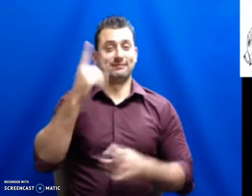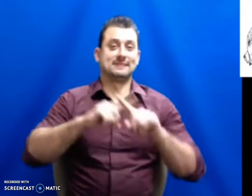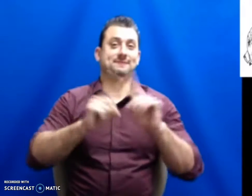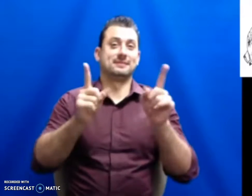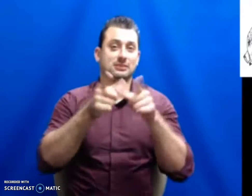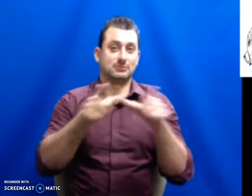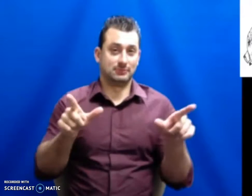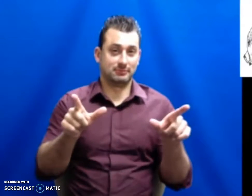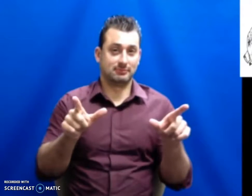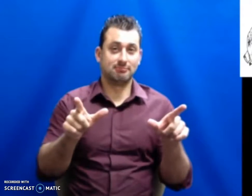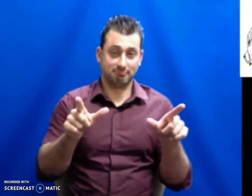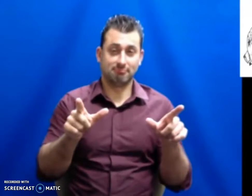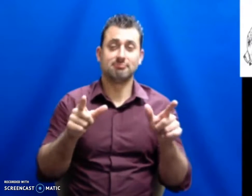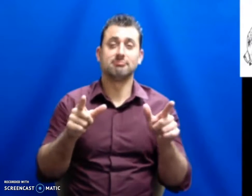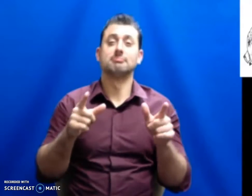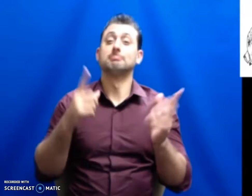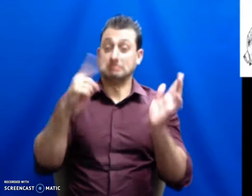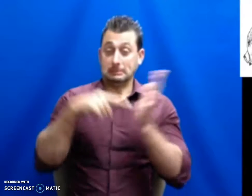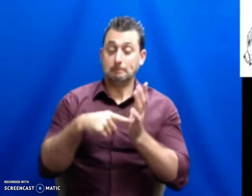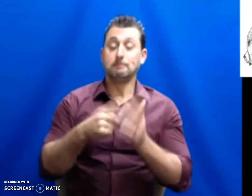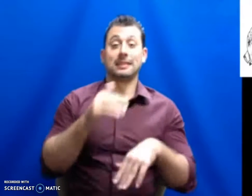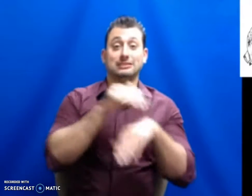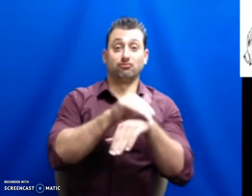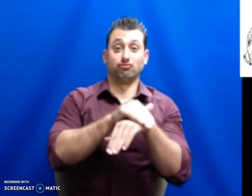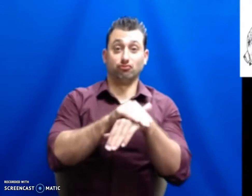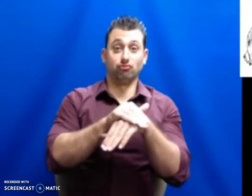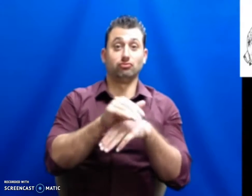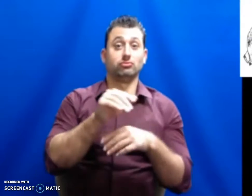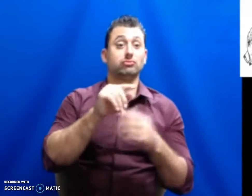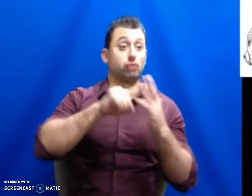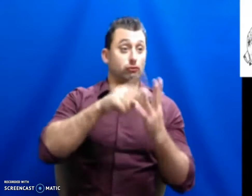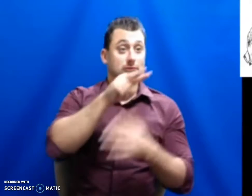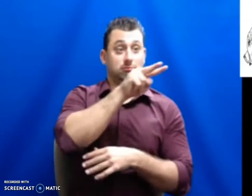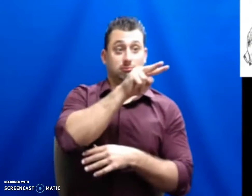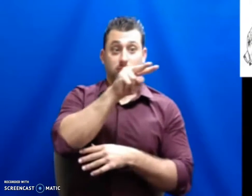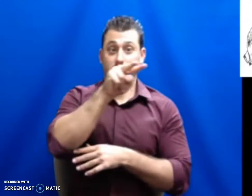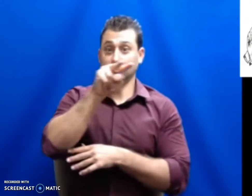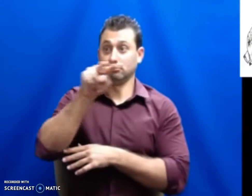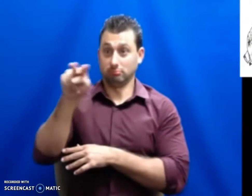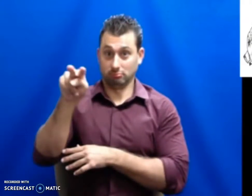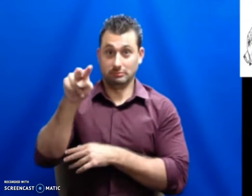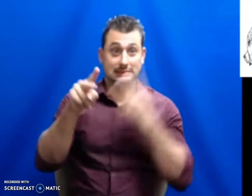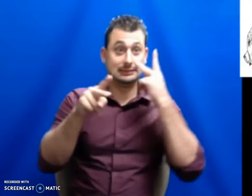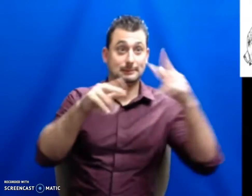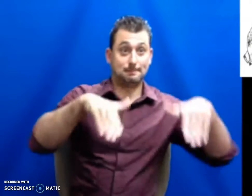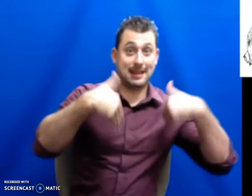was misguided because of the difference in language. So here, in English, when you read